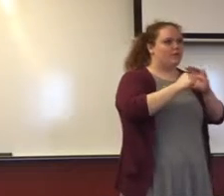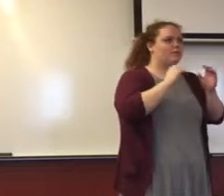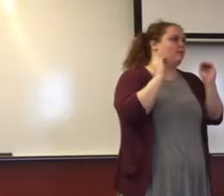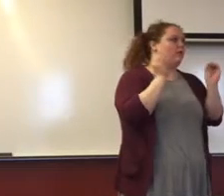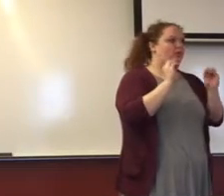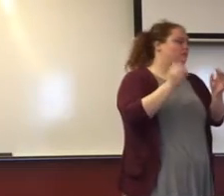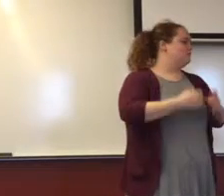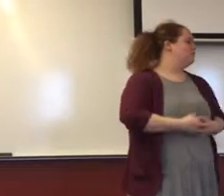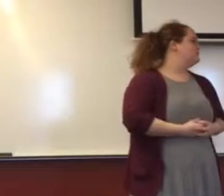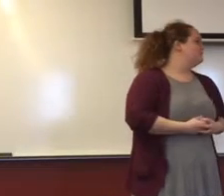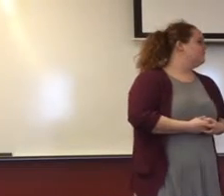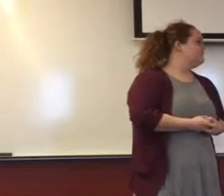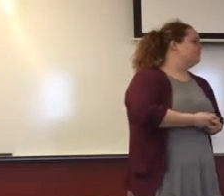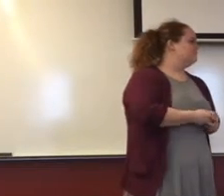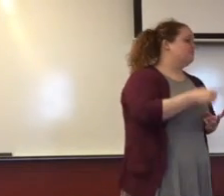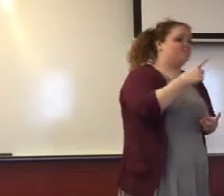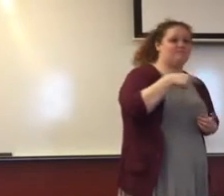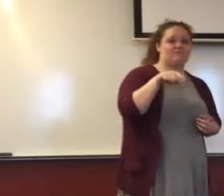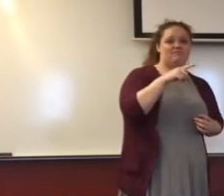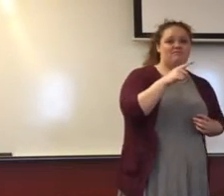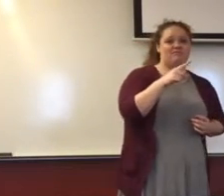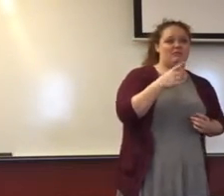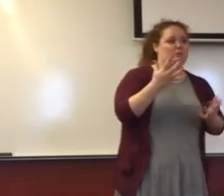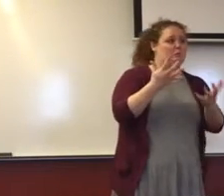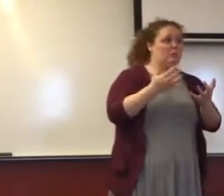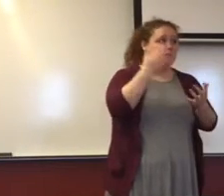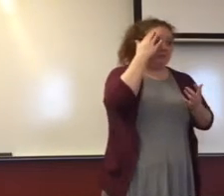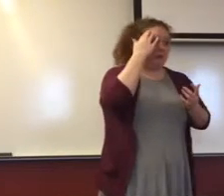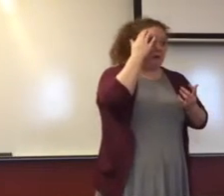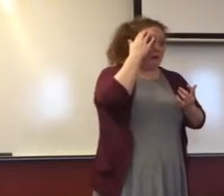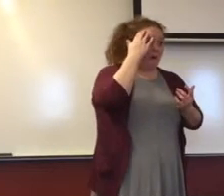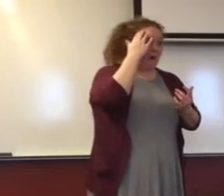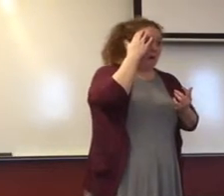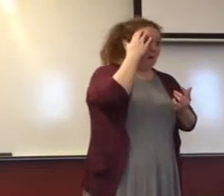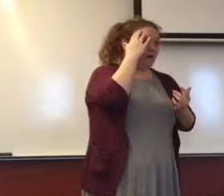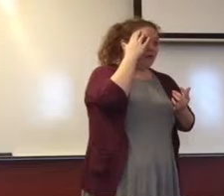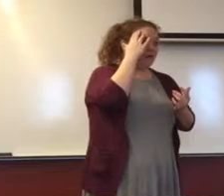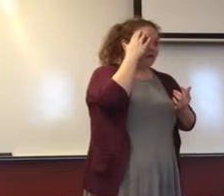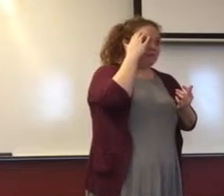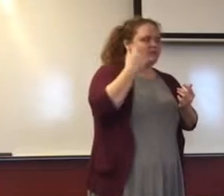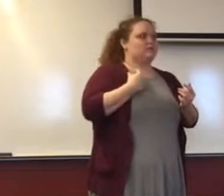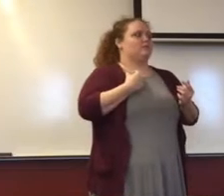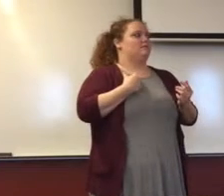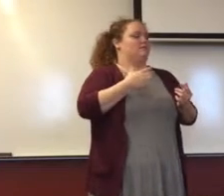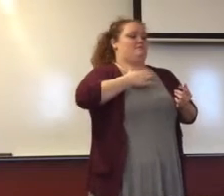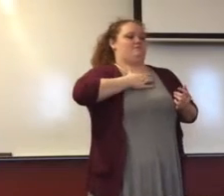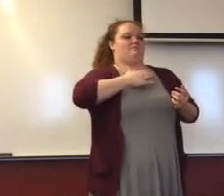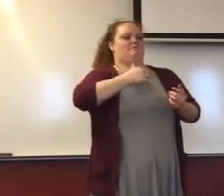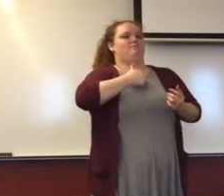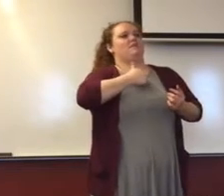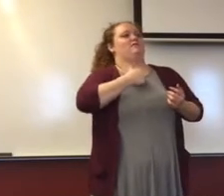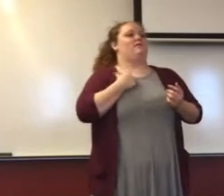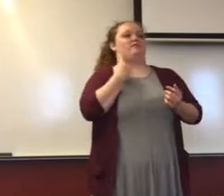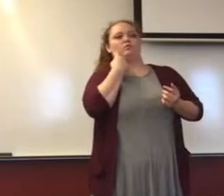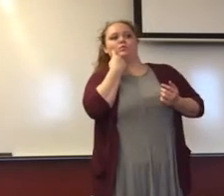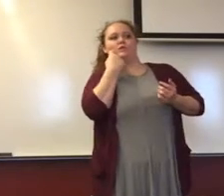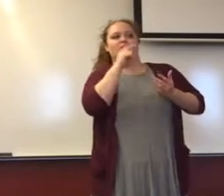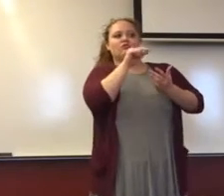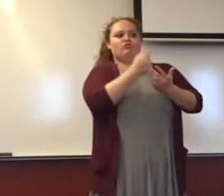to know? Like, as just like a recent graduate, I have nothing like what any real interpreter can offer